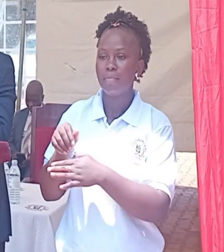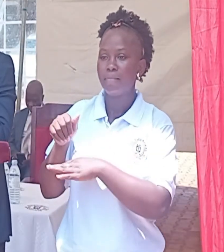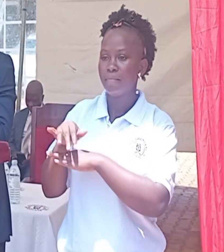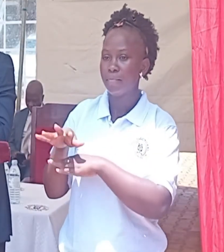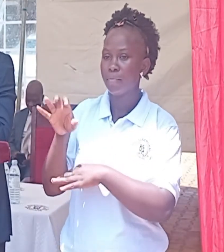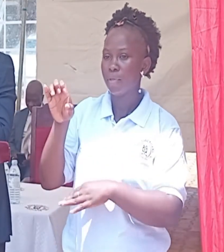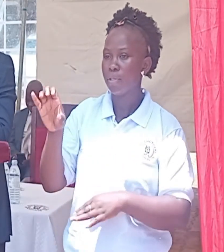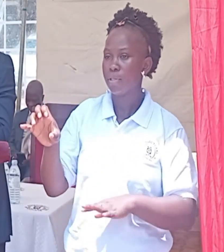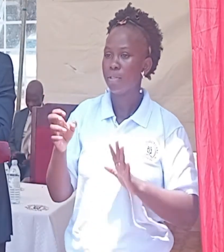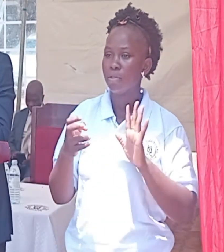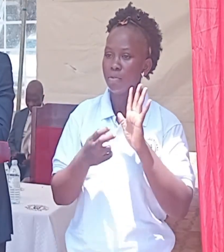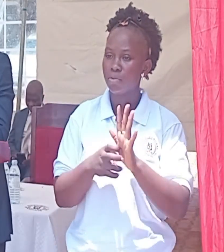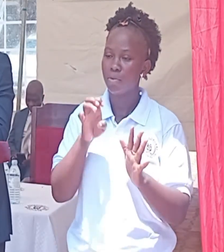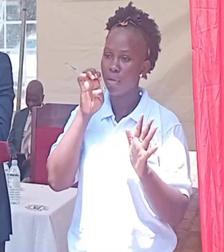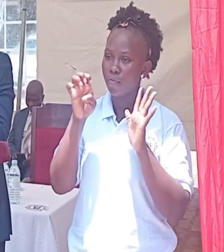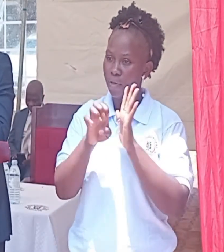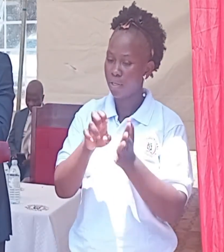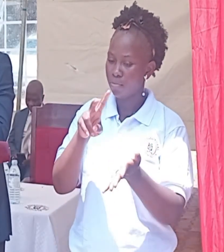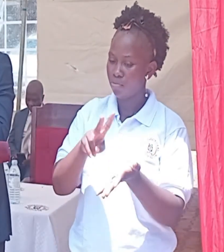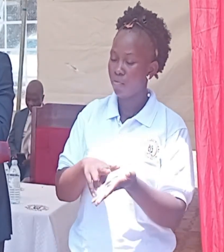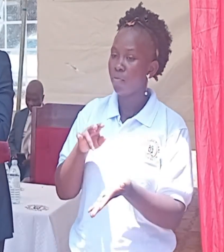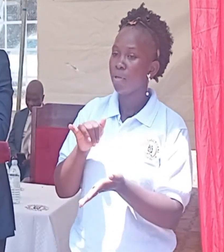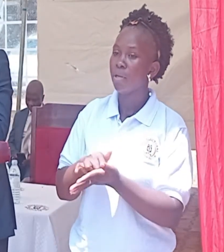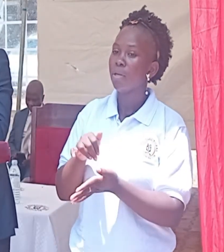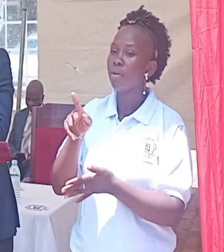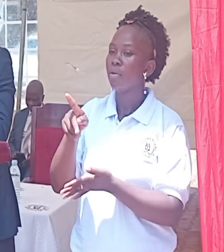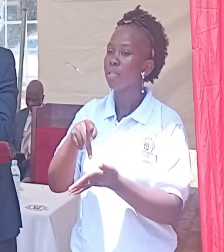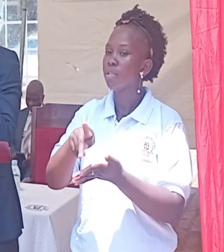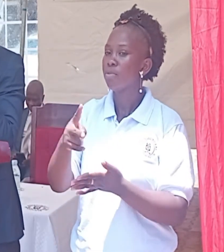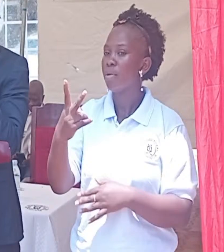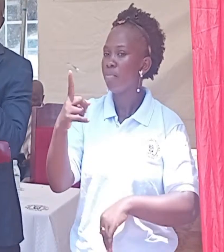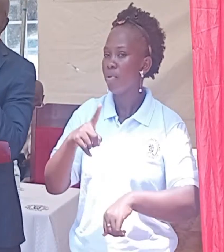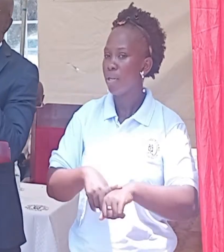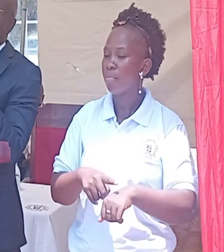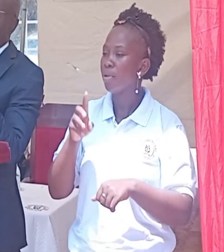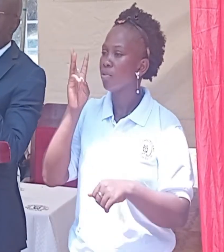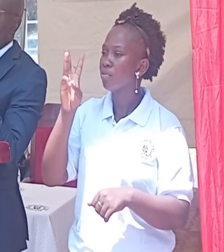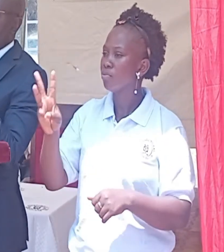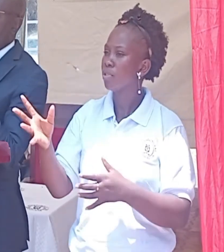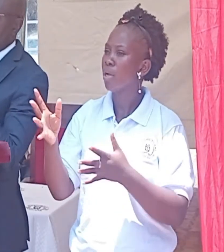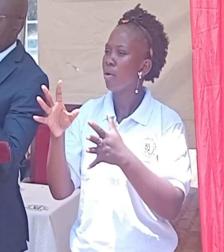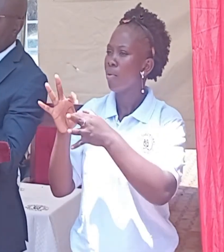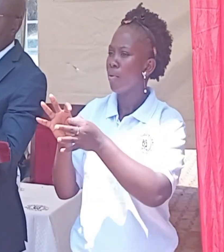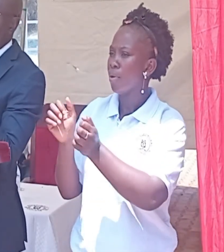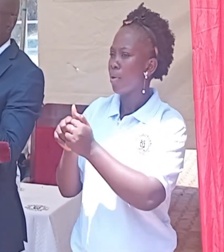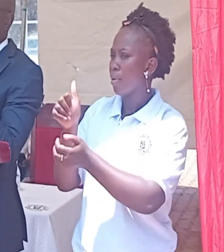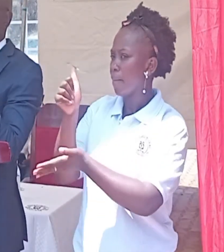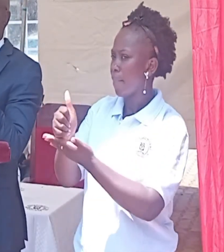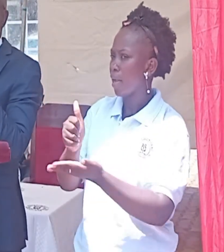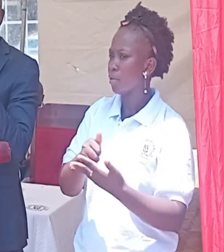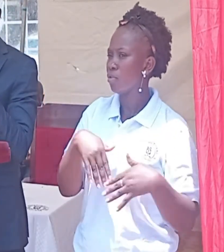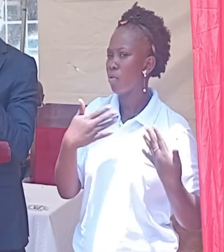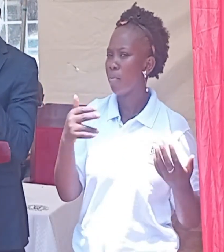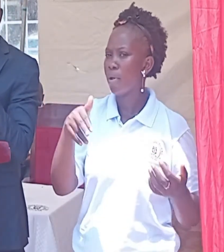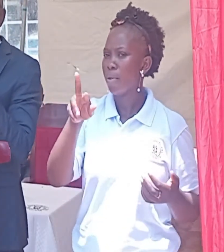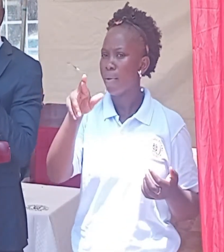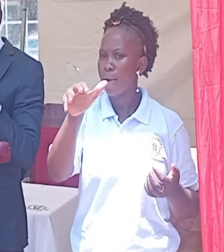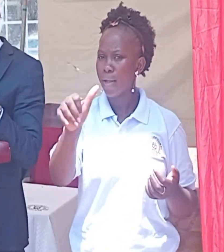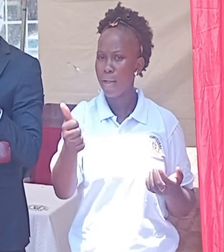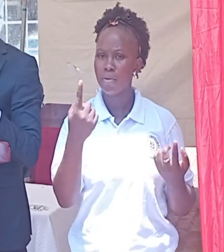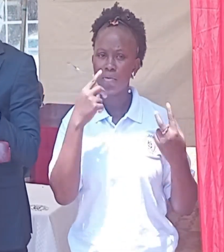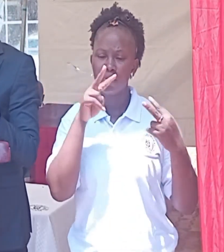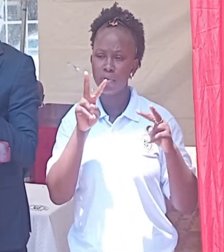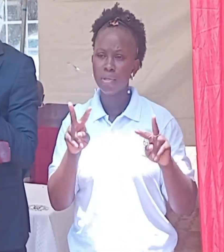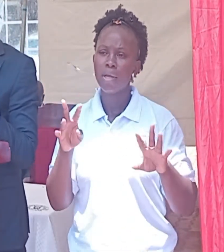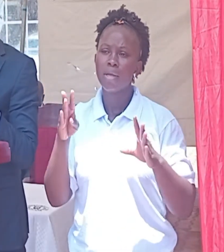atulage obujulizi obukakafu nti yasasula emirundi 2, tujja okukwatagana na banks wa Uganda Revenue Authority olwayinza